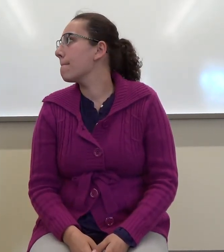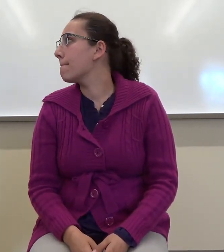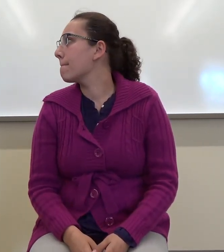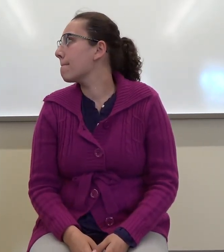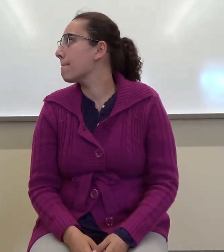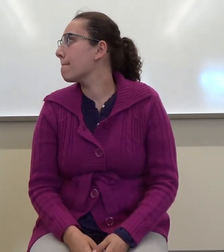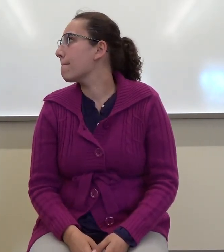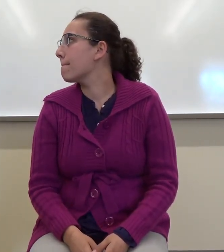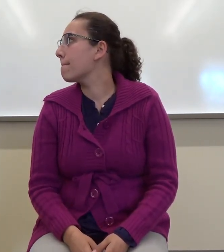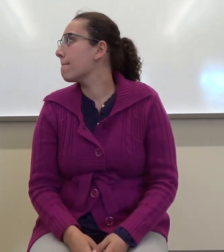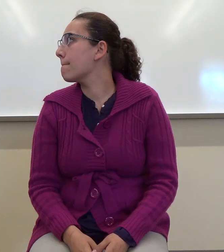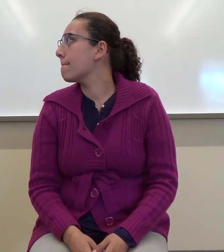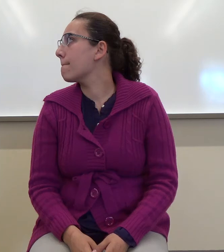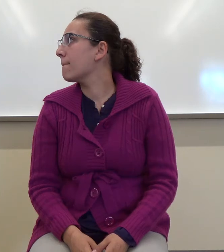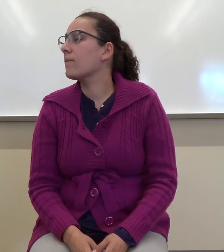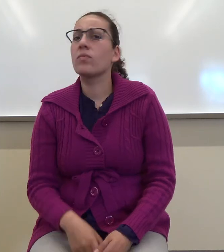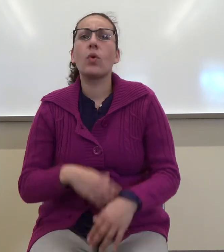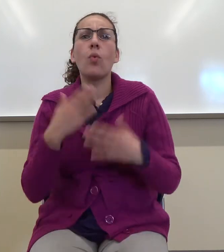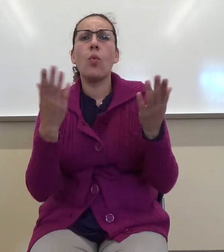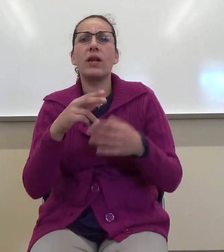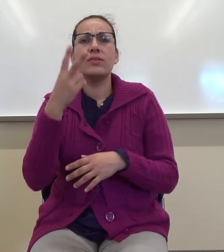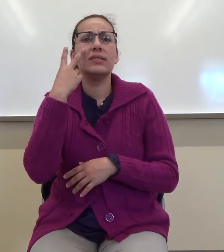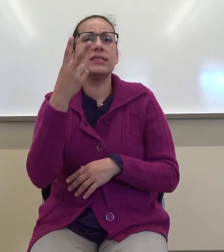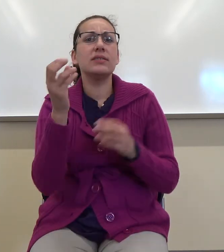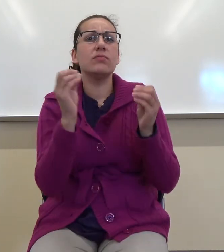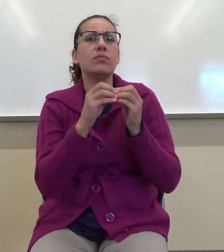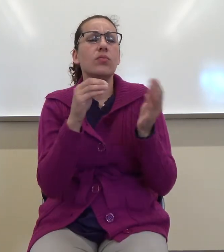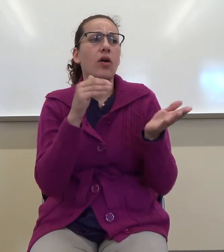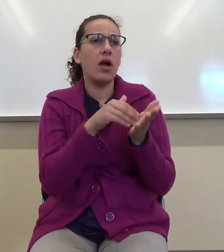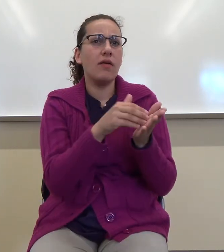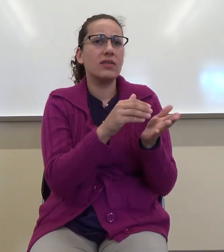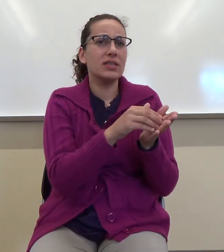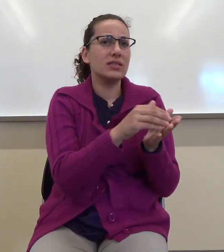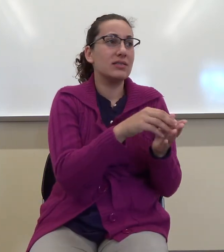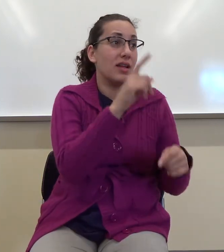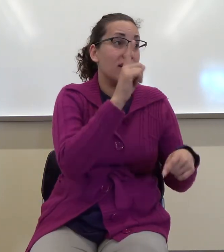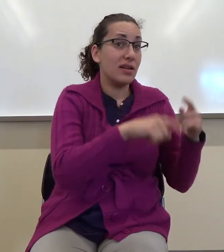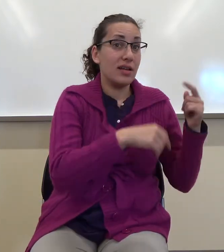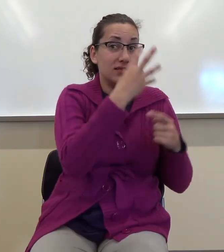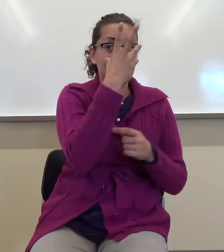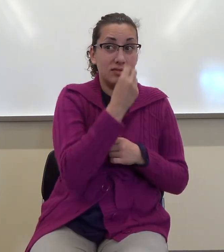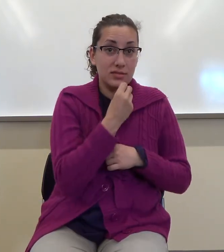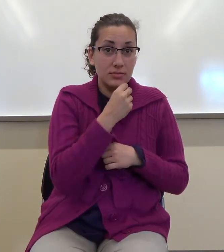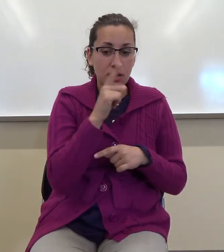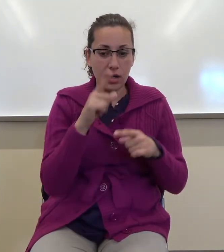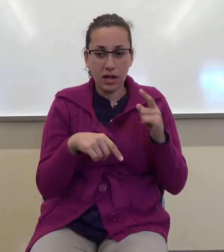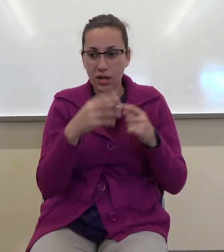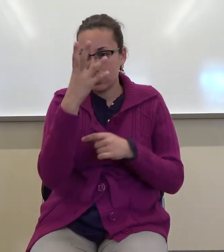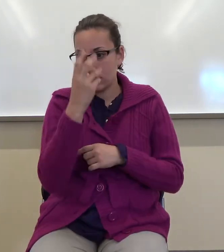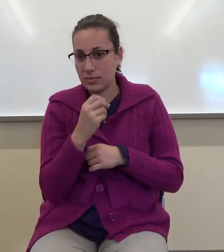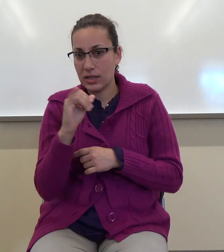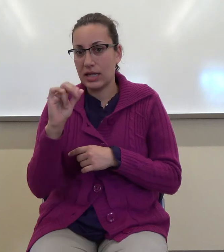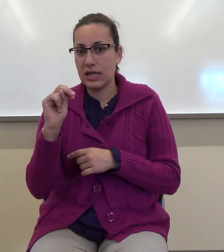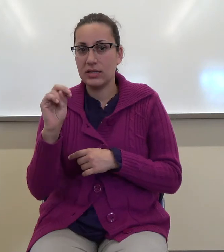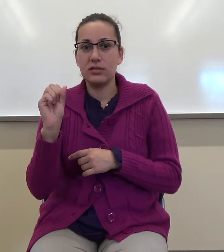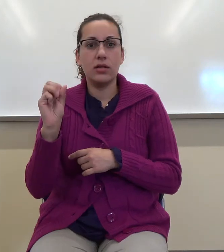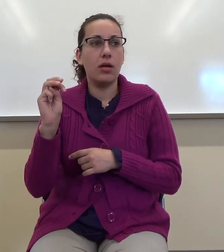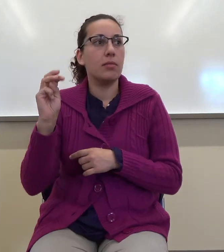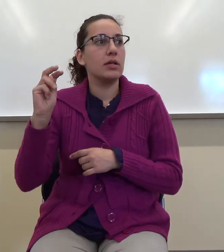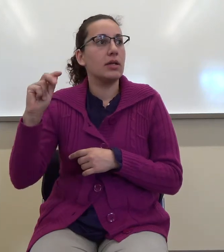What's mentioned more often? Insomnia, can't sleep, the disease,